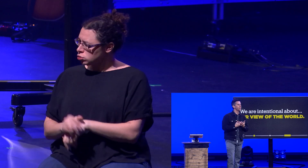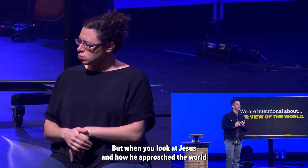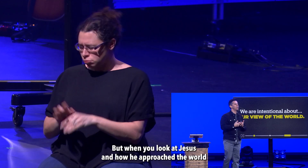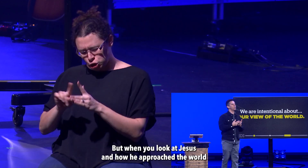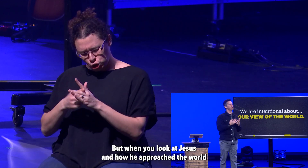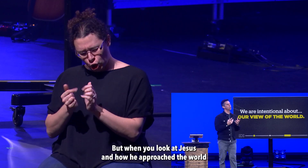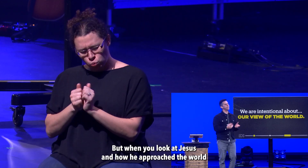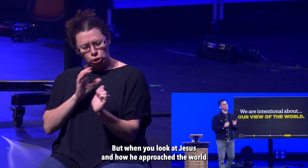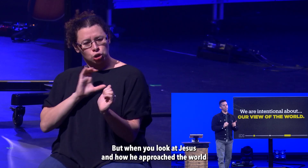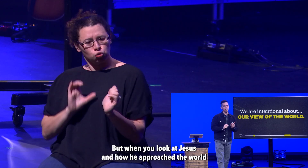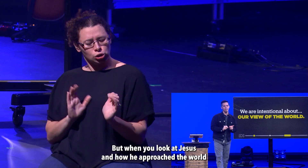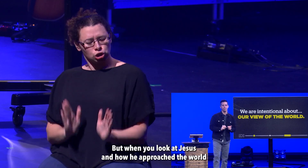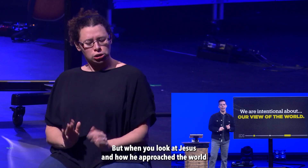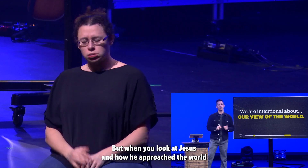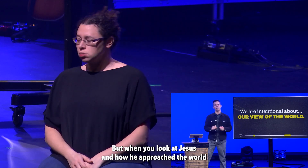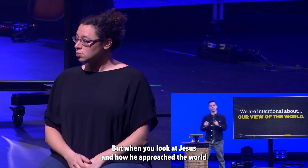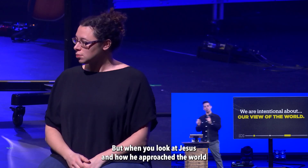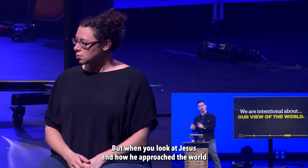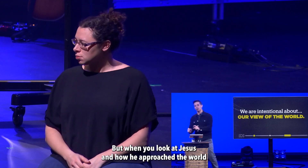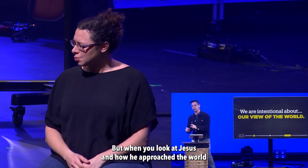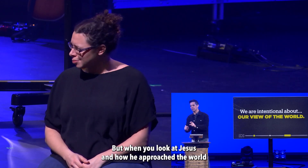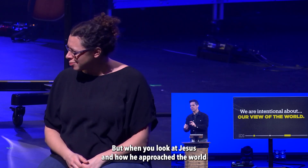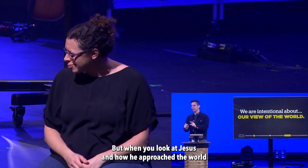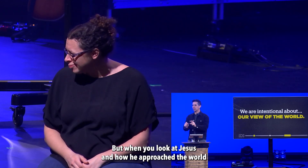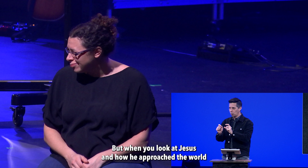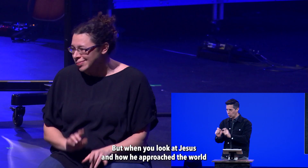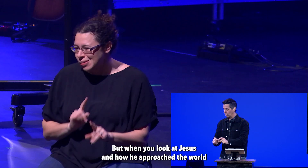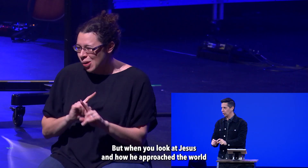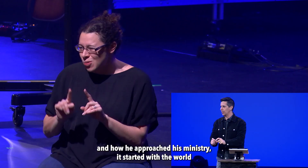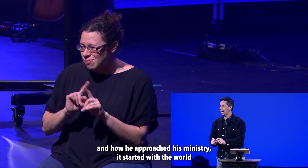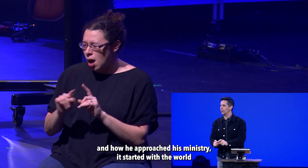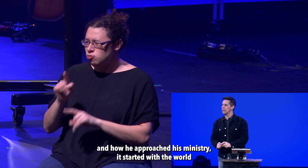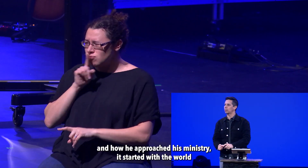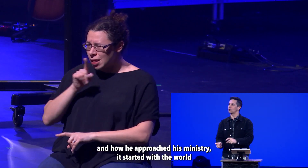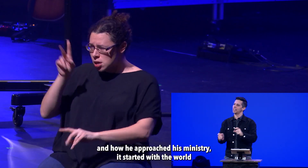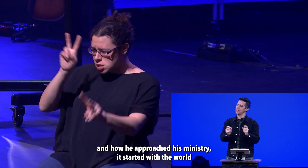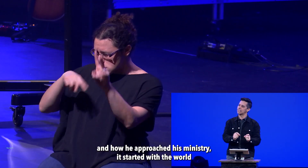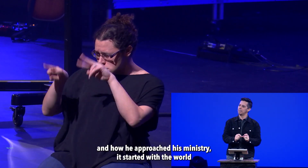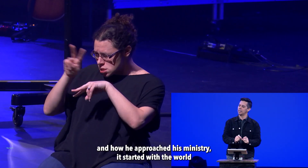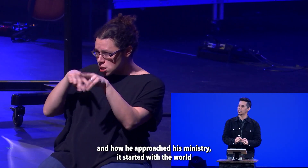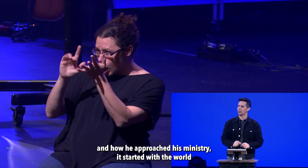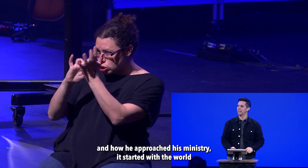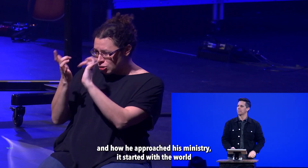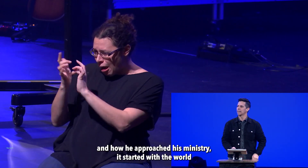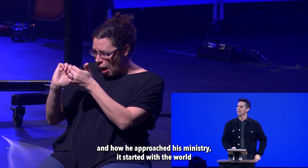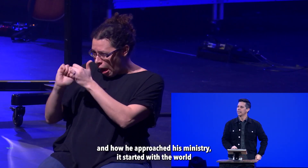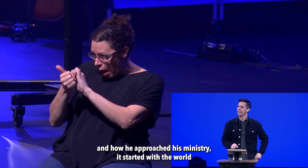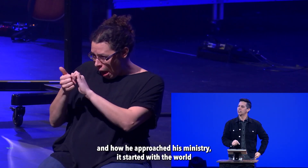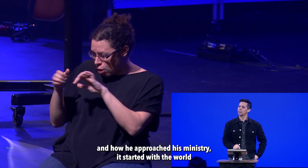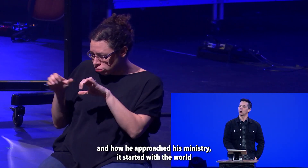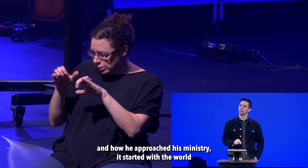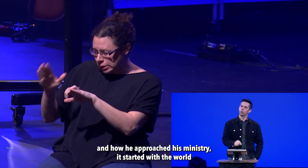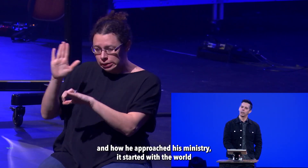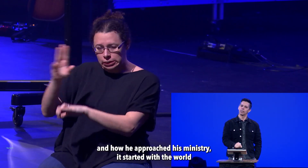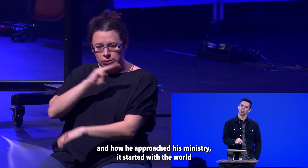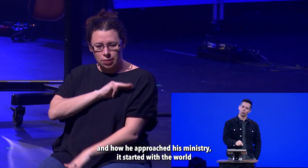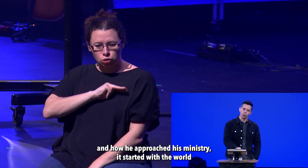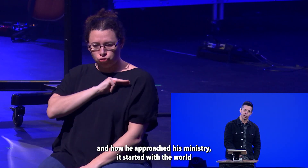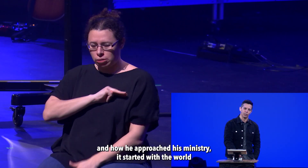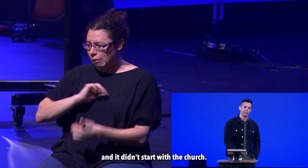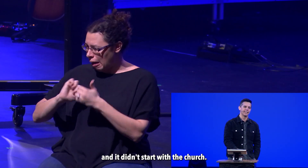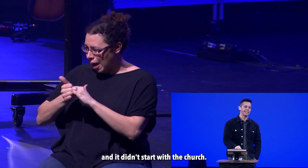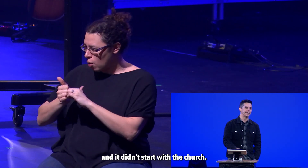Christians. But when you look at Jesus and how he approached the world and how he approached his ministry, it started with